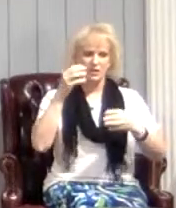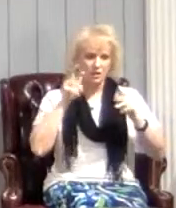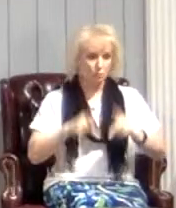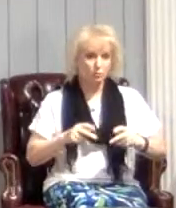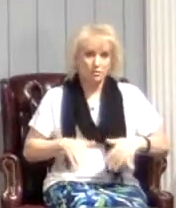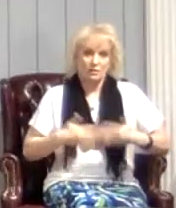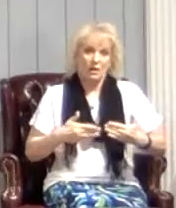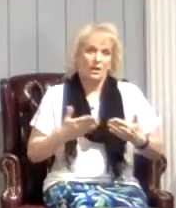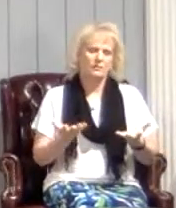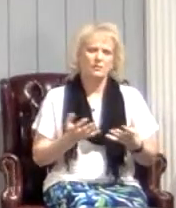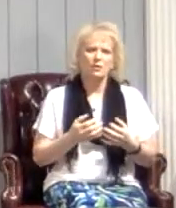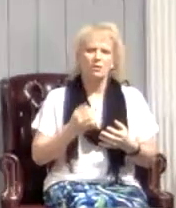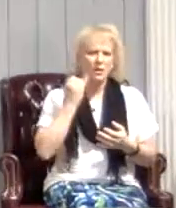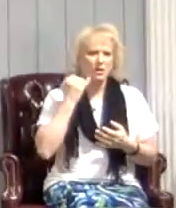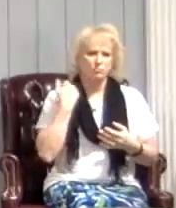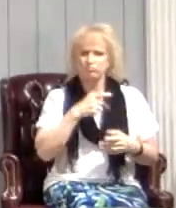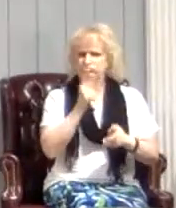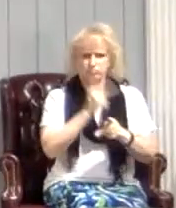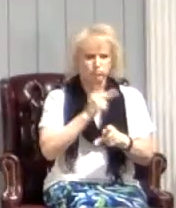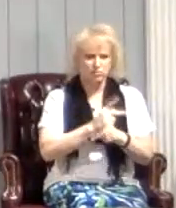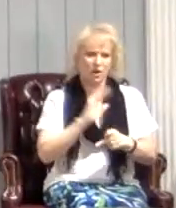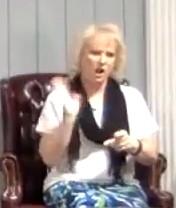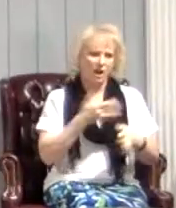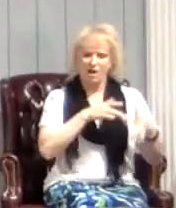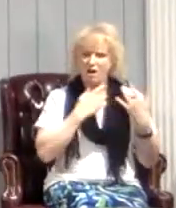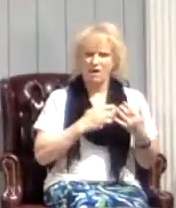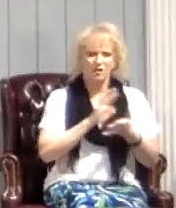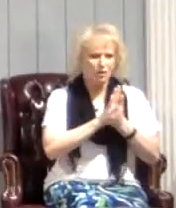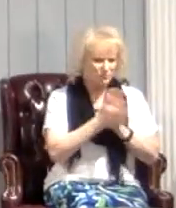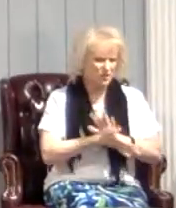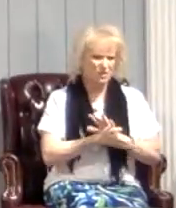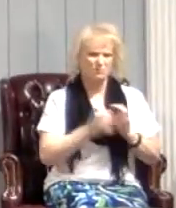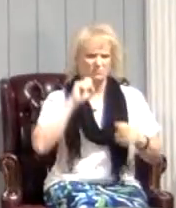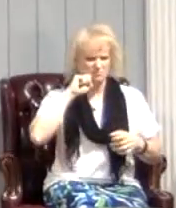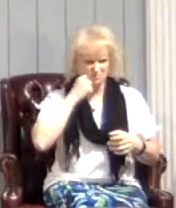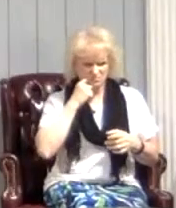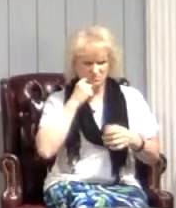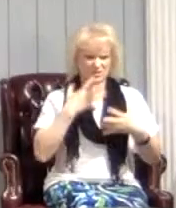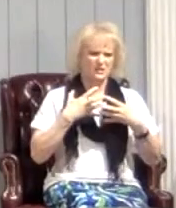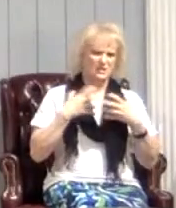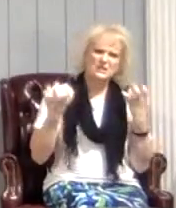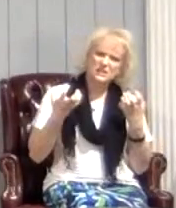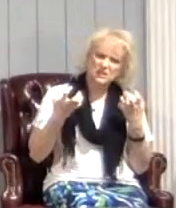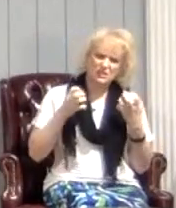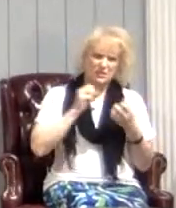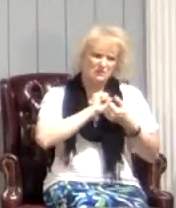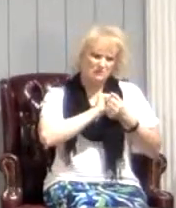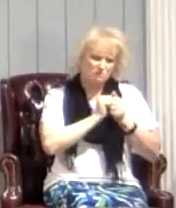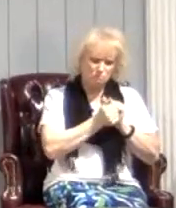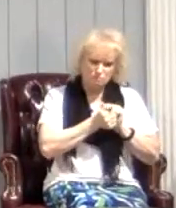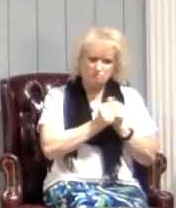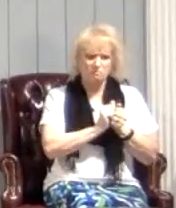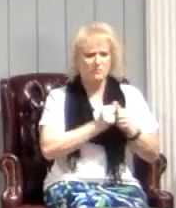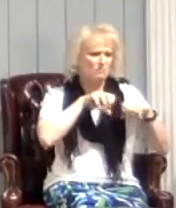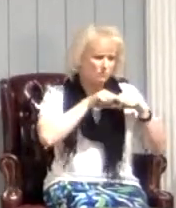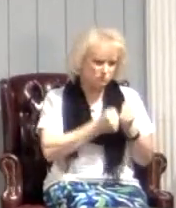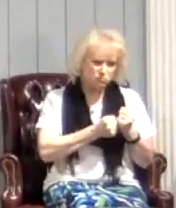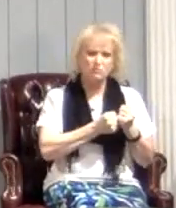that if we're not careful, our hearts can become bitter and angry and grieved and